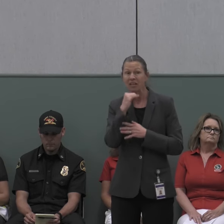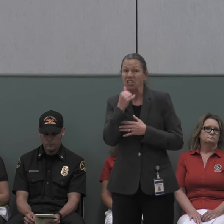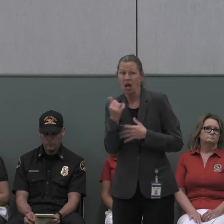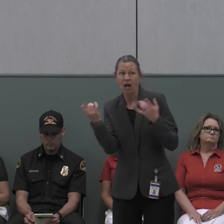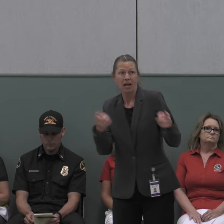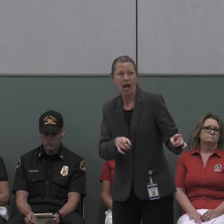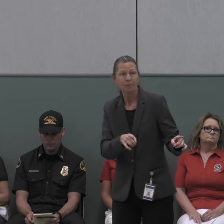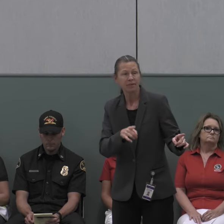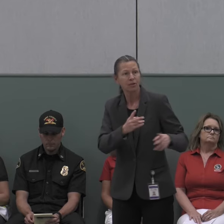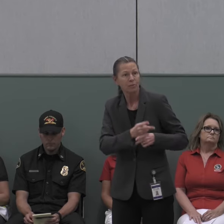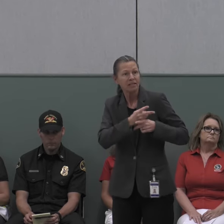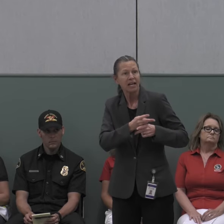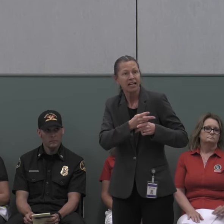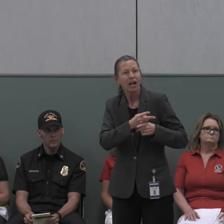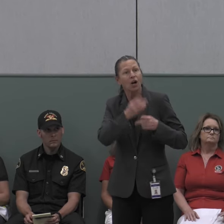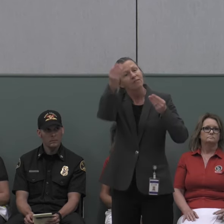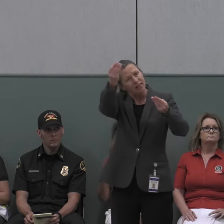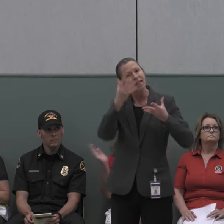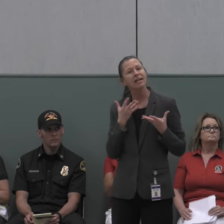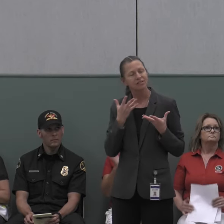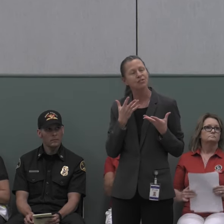care of it for you. So thank you and God bless.